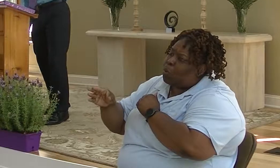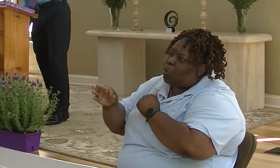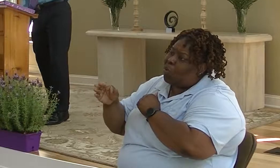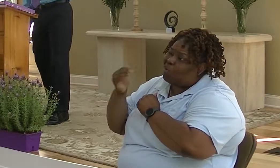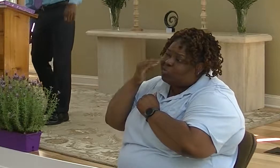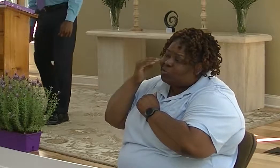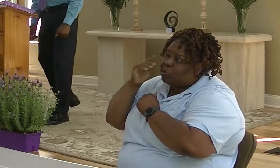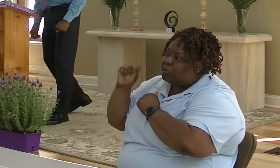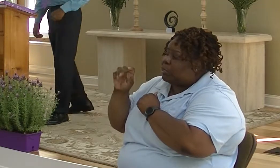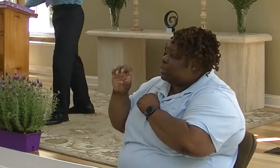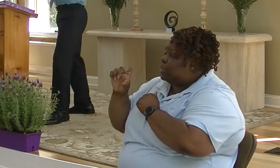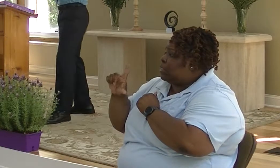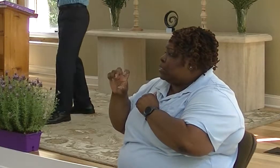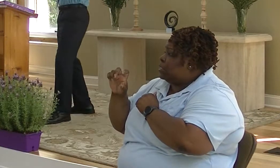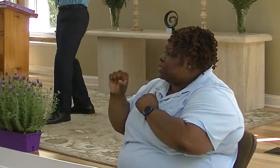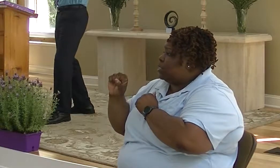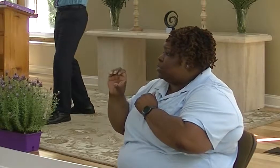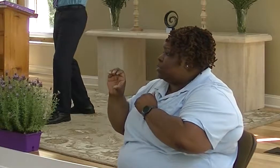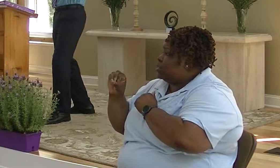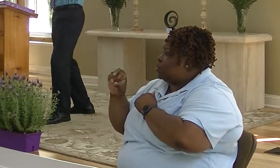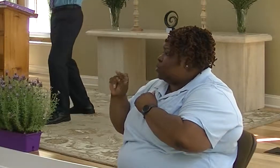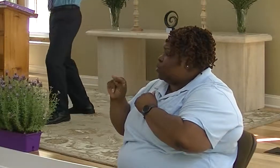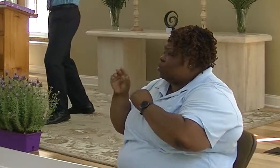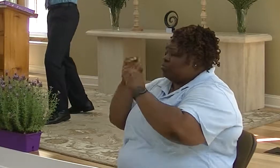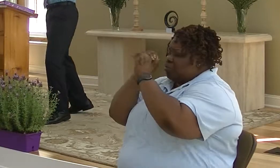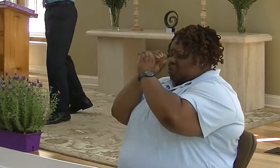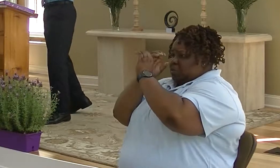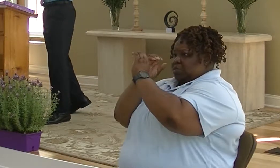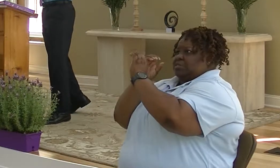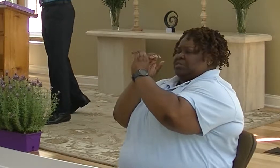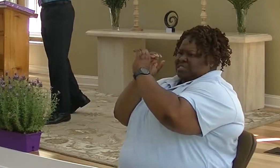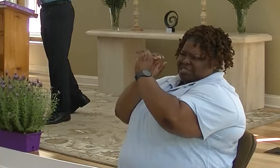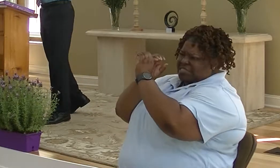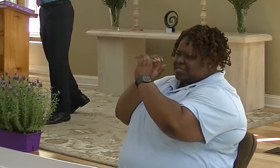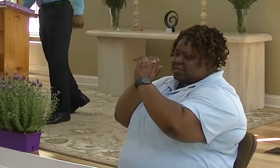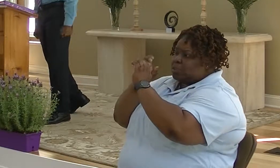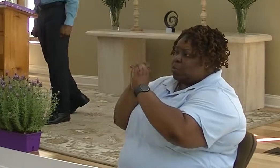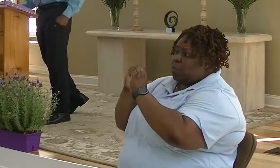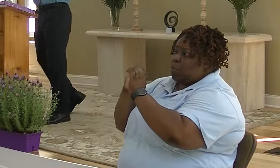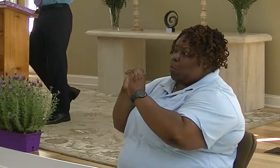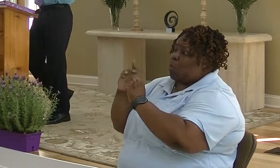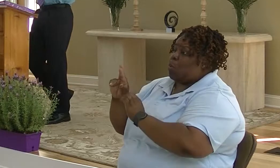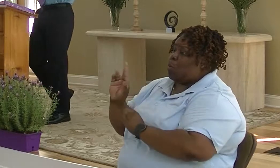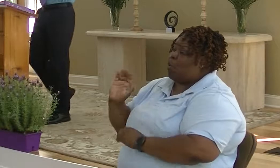can see, and as far as we can even imagine,